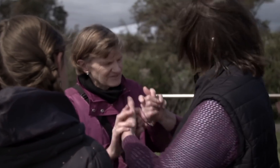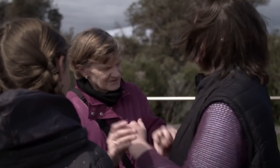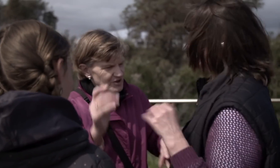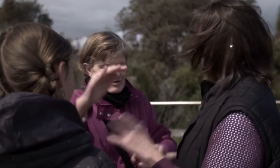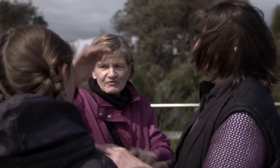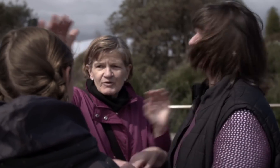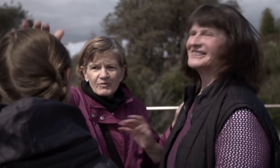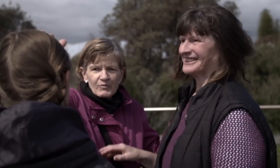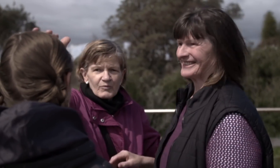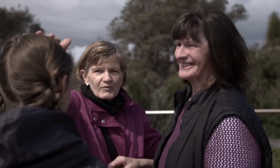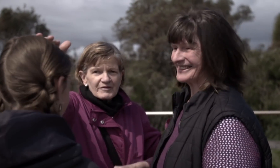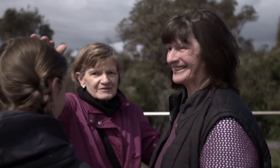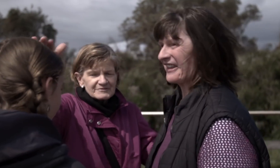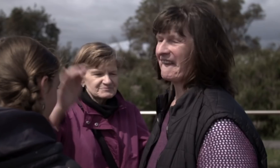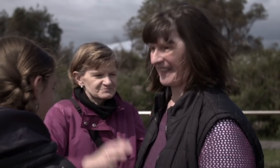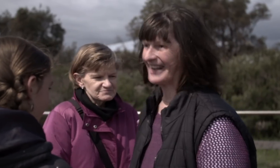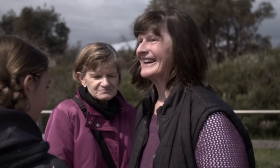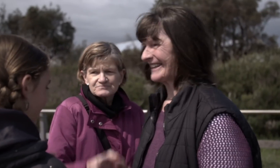She told me she's well.